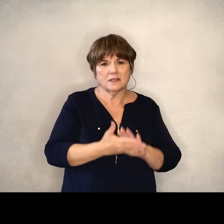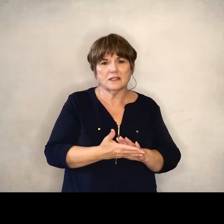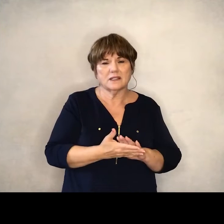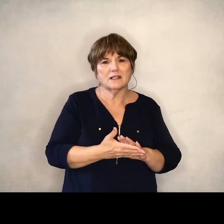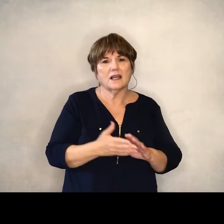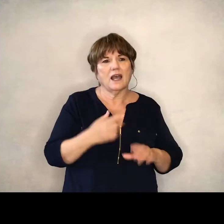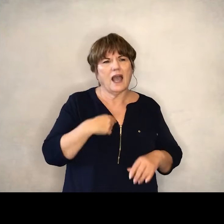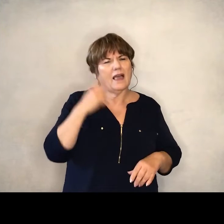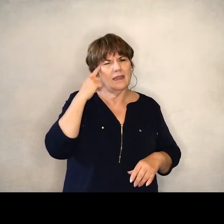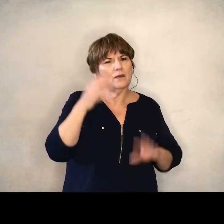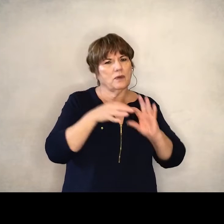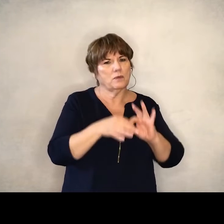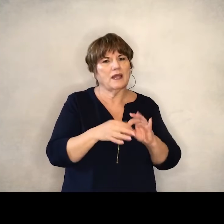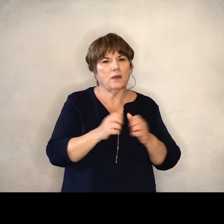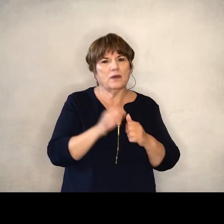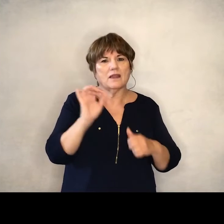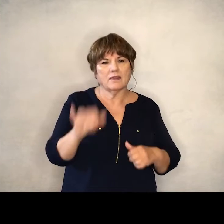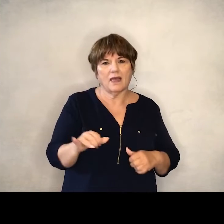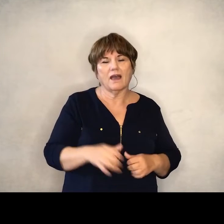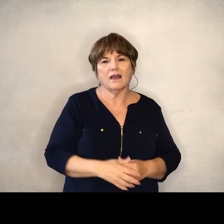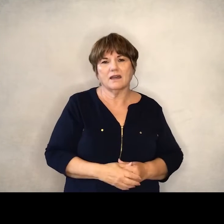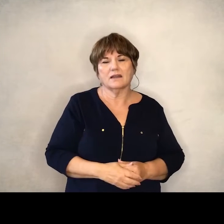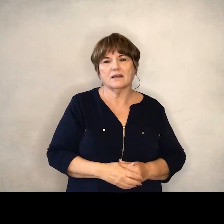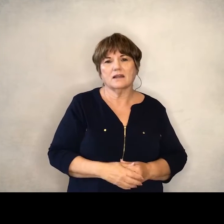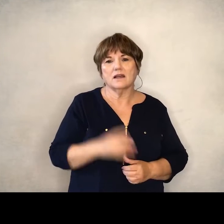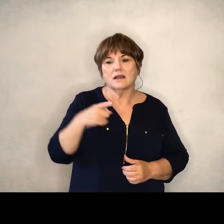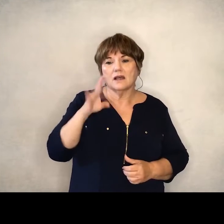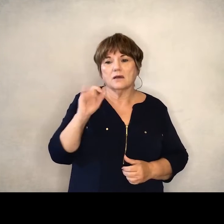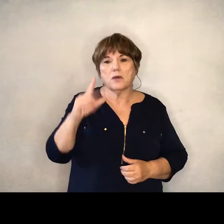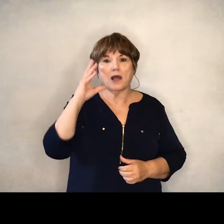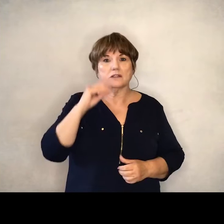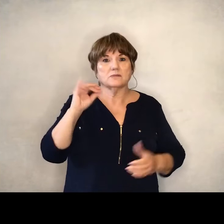that. Paul experienced that too.